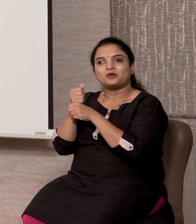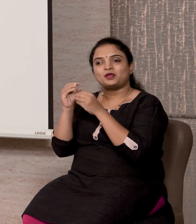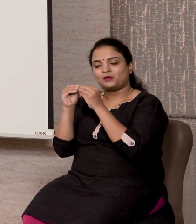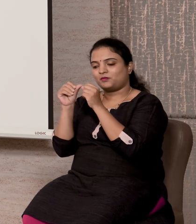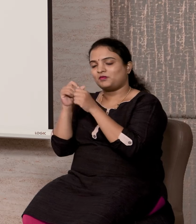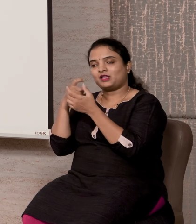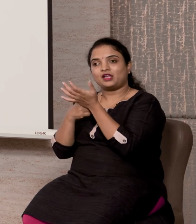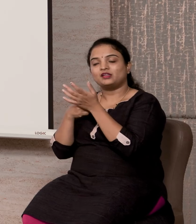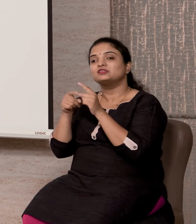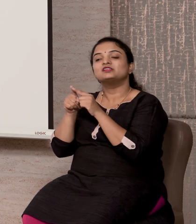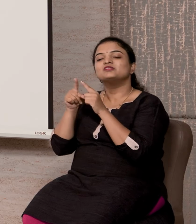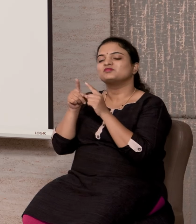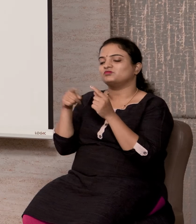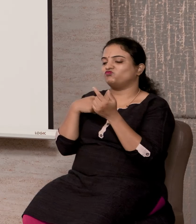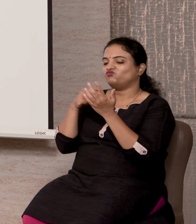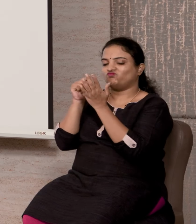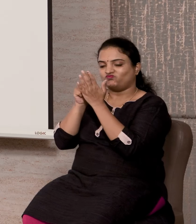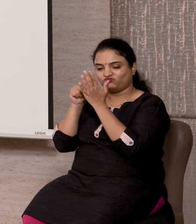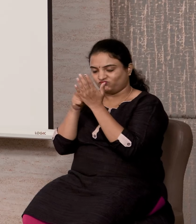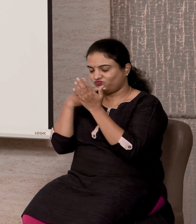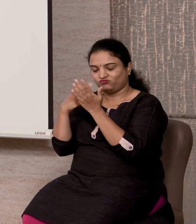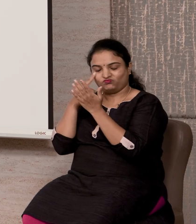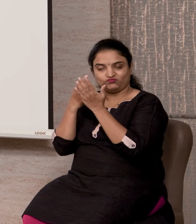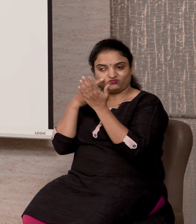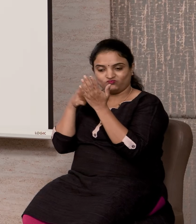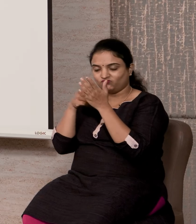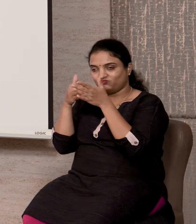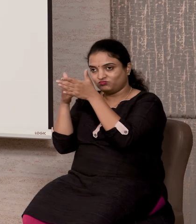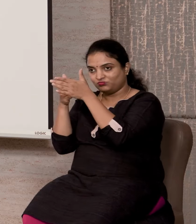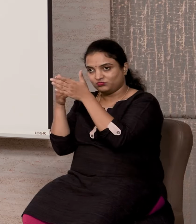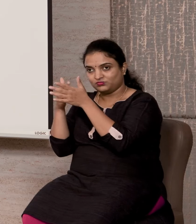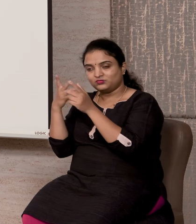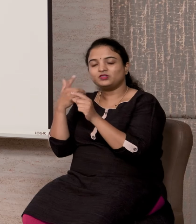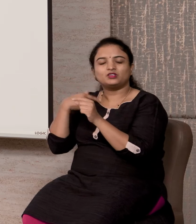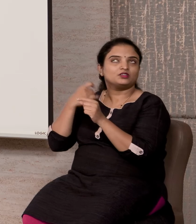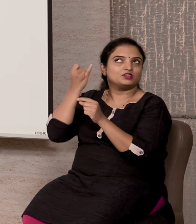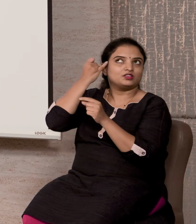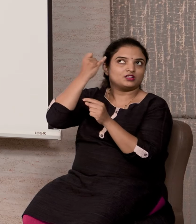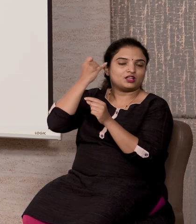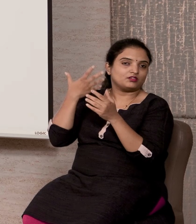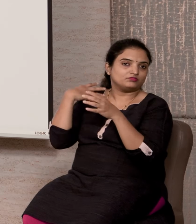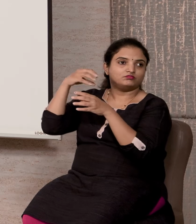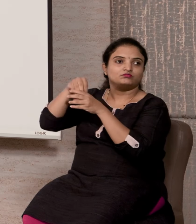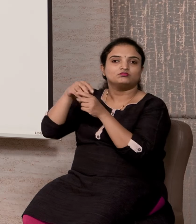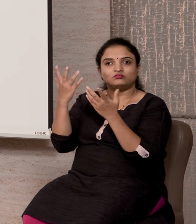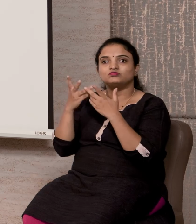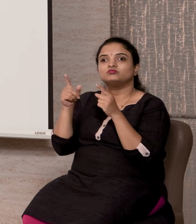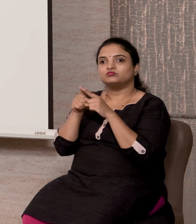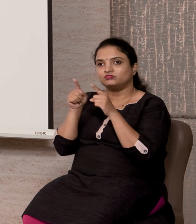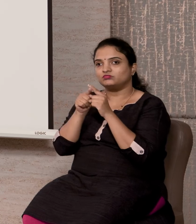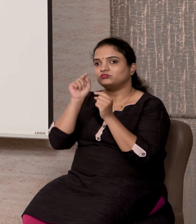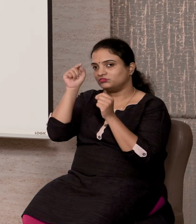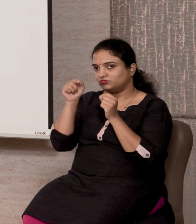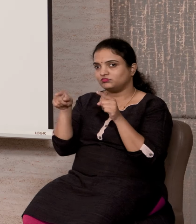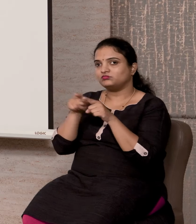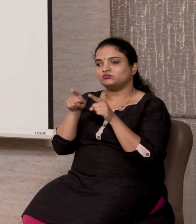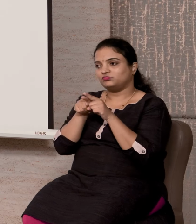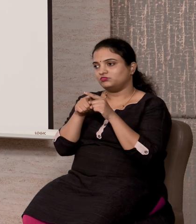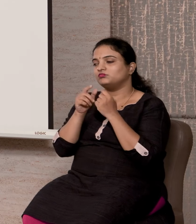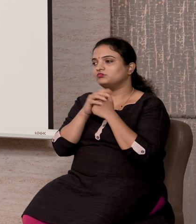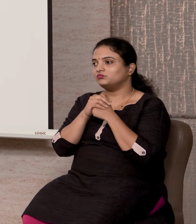them some small code snippets. They'll have to identify issues. They'll have to propose, fixes for that. They get, some points. There's a